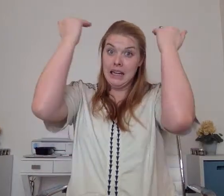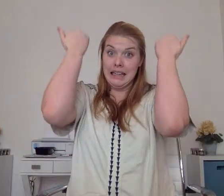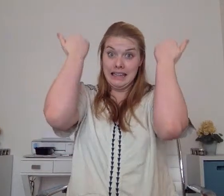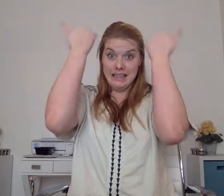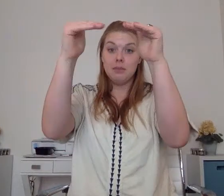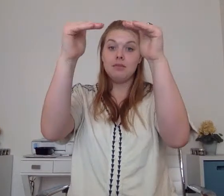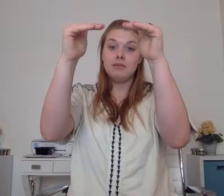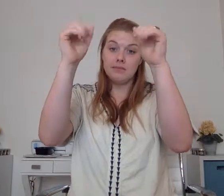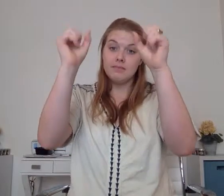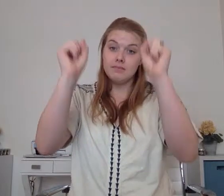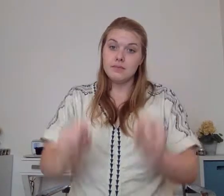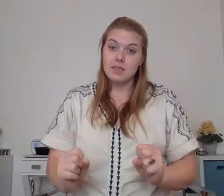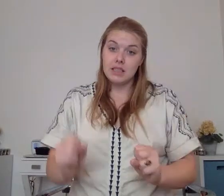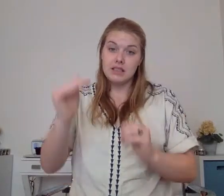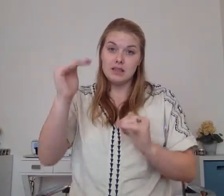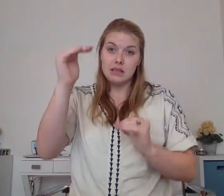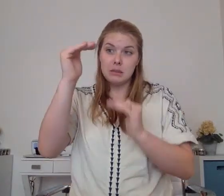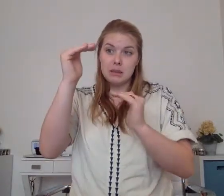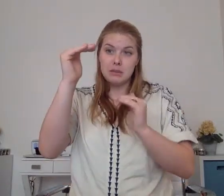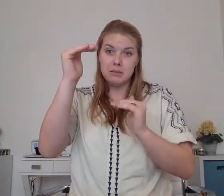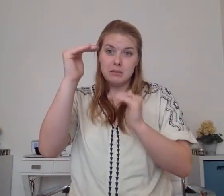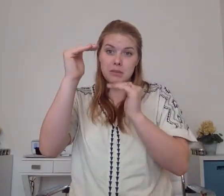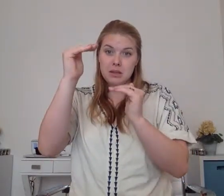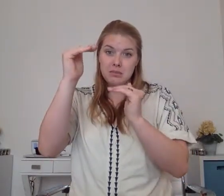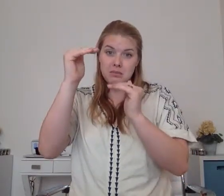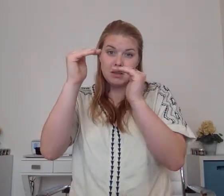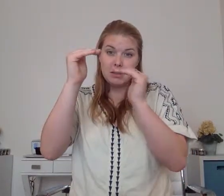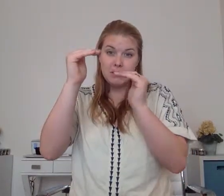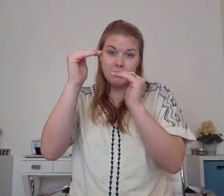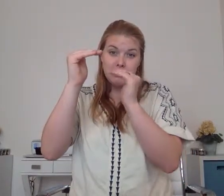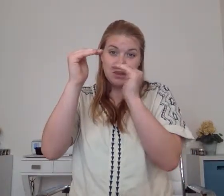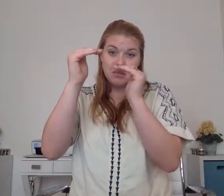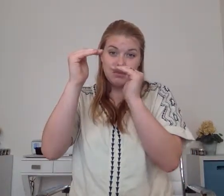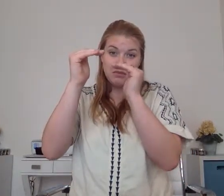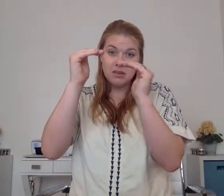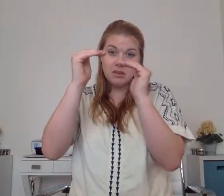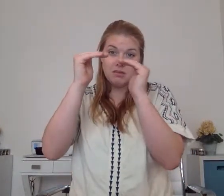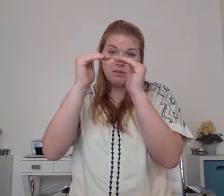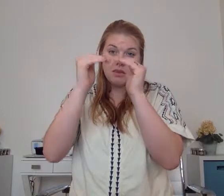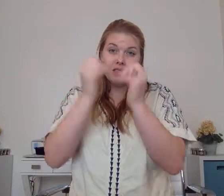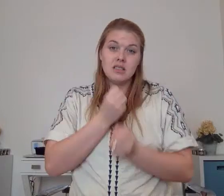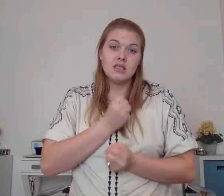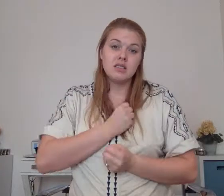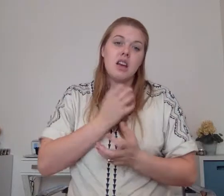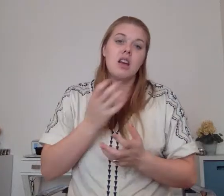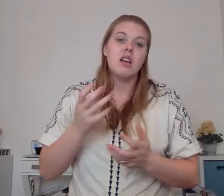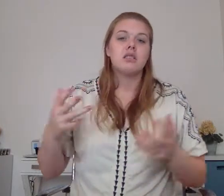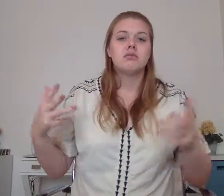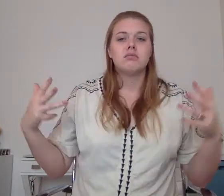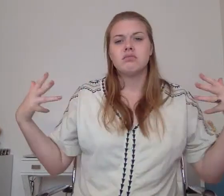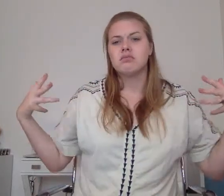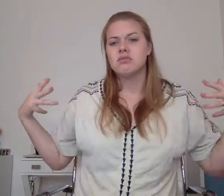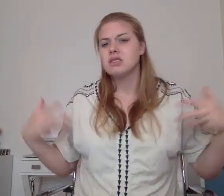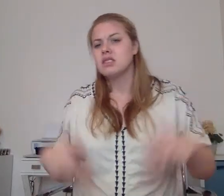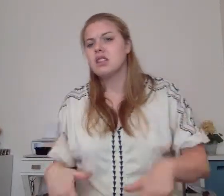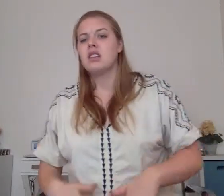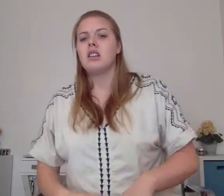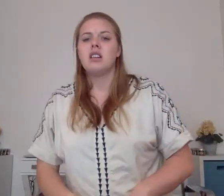comes a moment, it's like a tipping point or a threshold, when you get tired of feeling afraid, when you get tired of